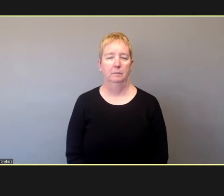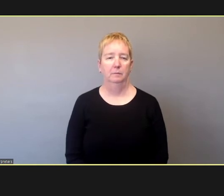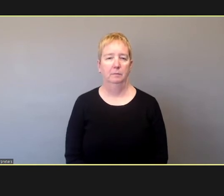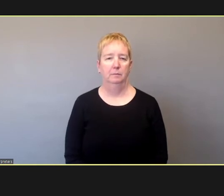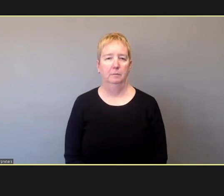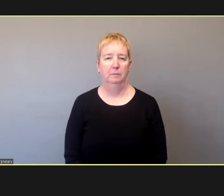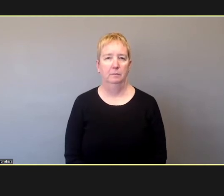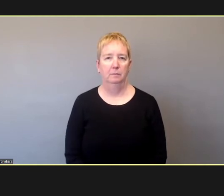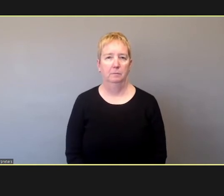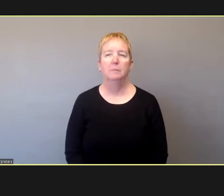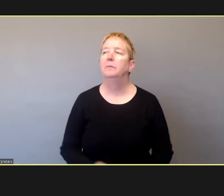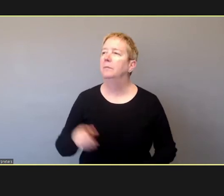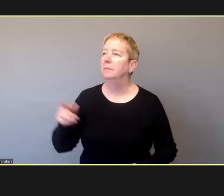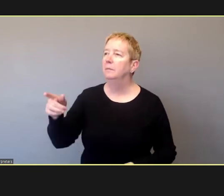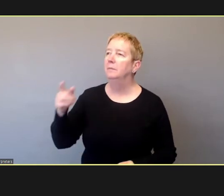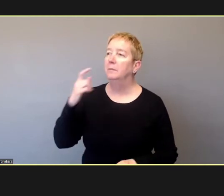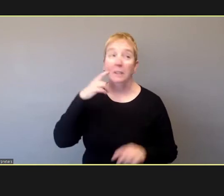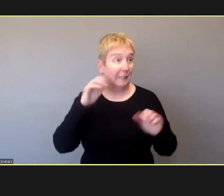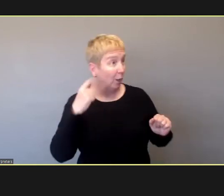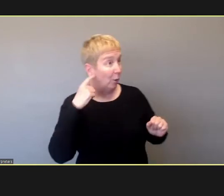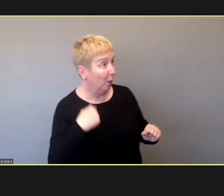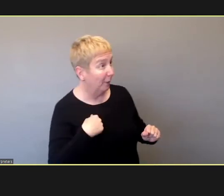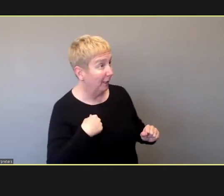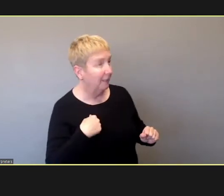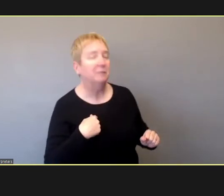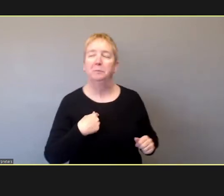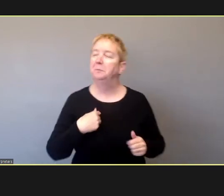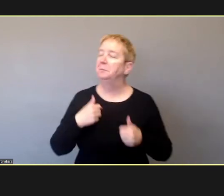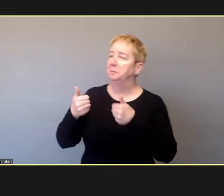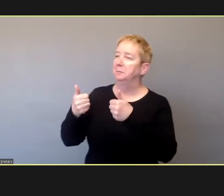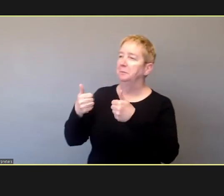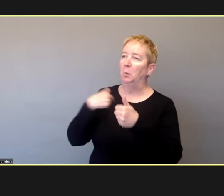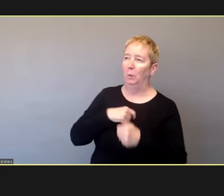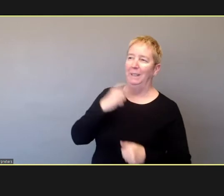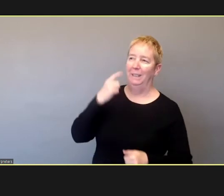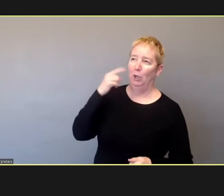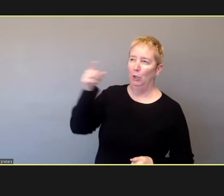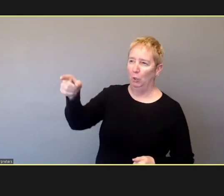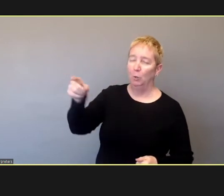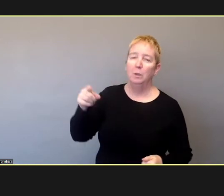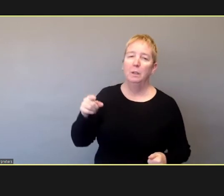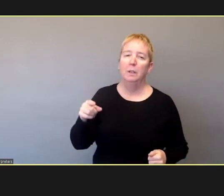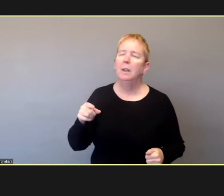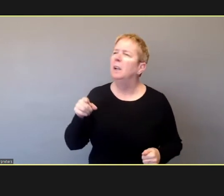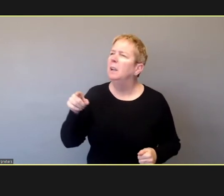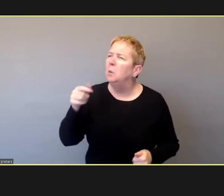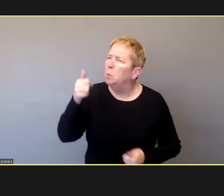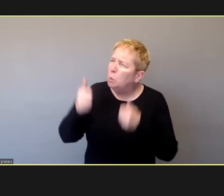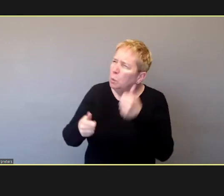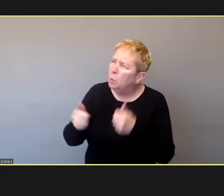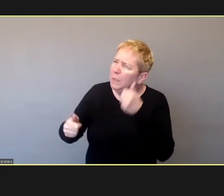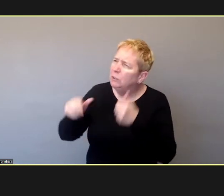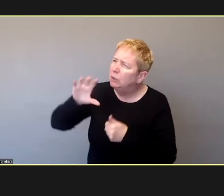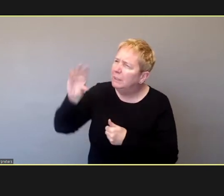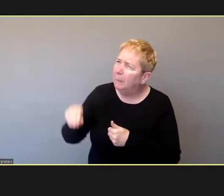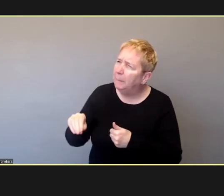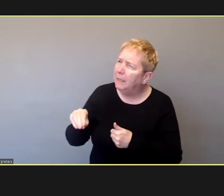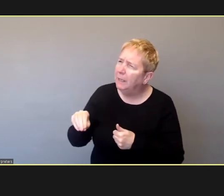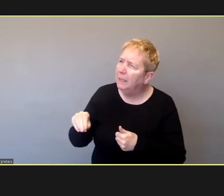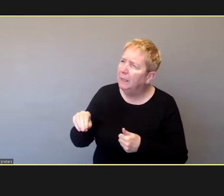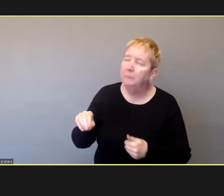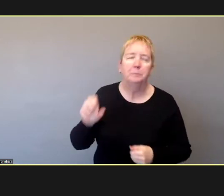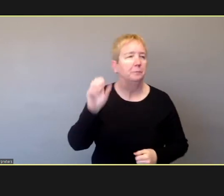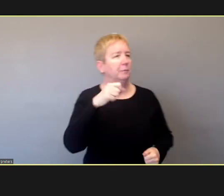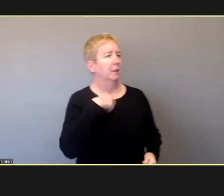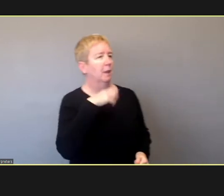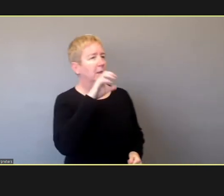He just got muted. Can you hear me? Now Yes, we can. Yeah. we can hear you. Could you let us know your media outlet? Yes, I'm with Source New